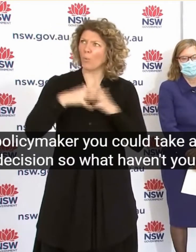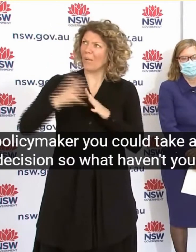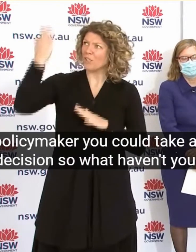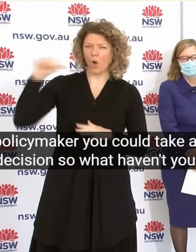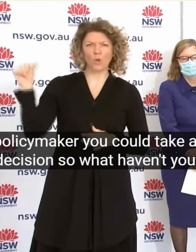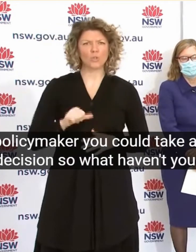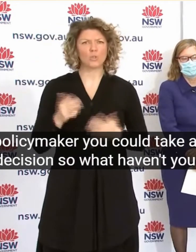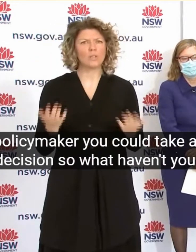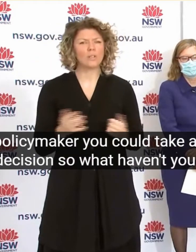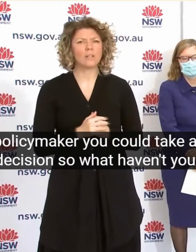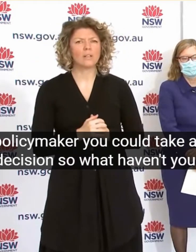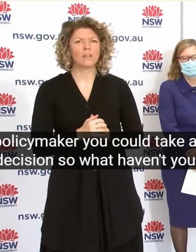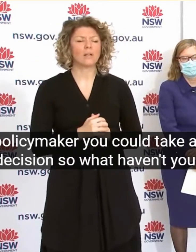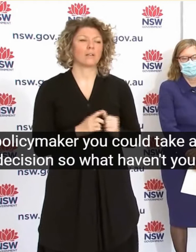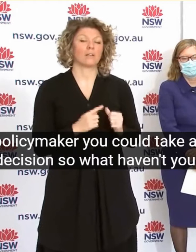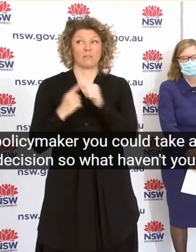Dr